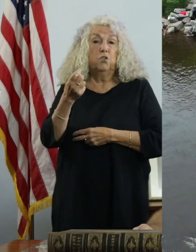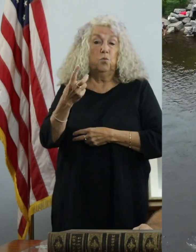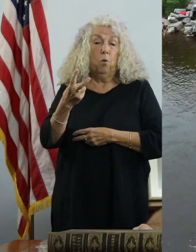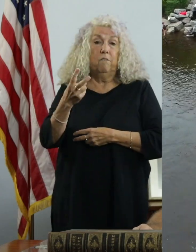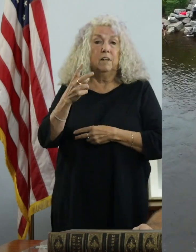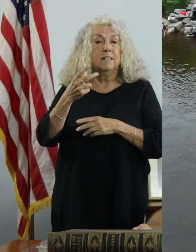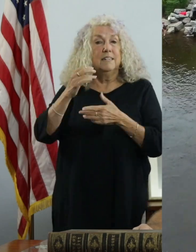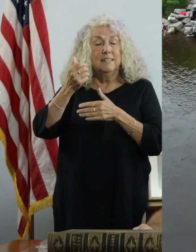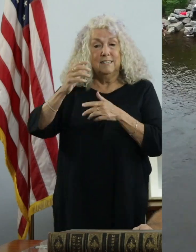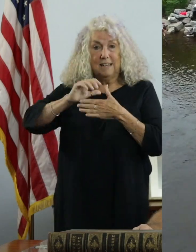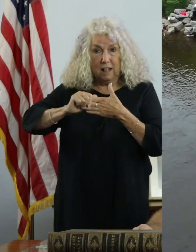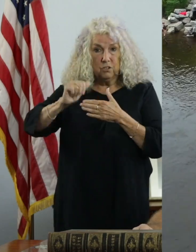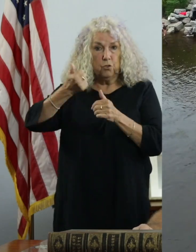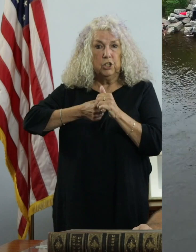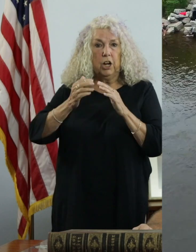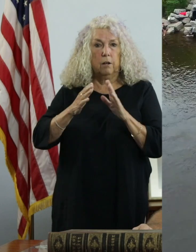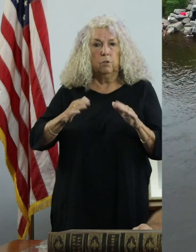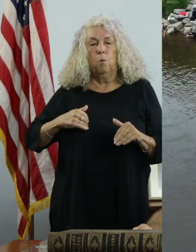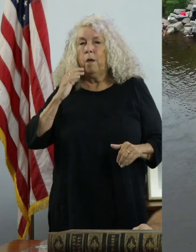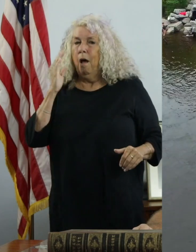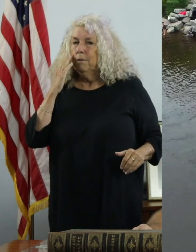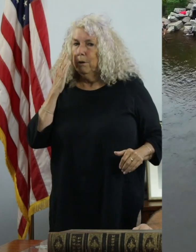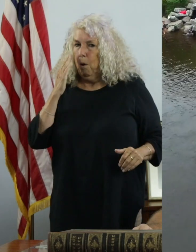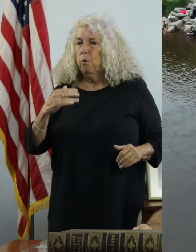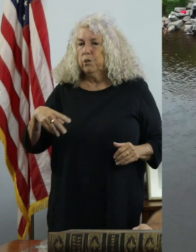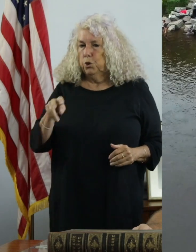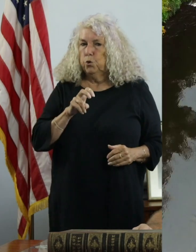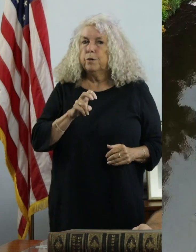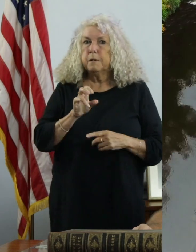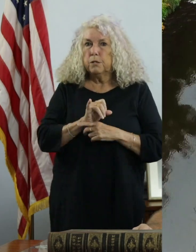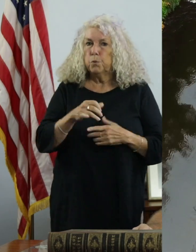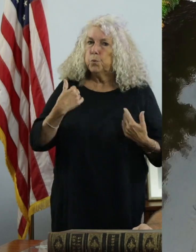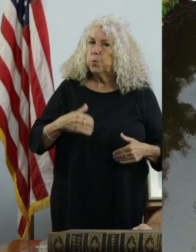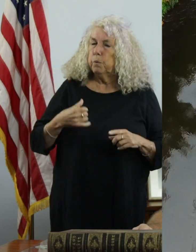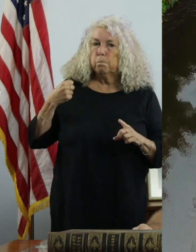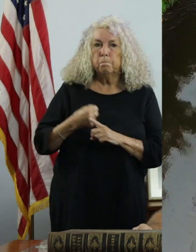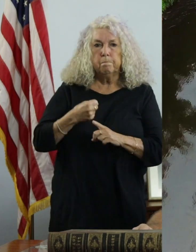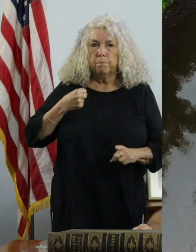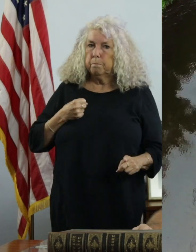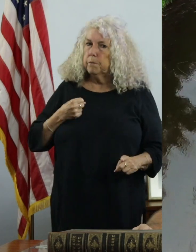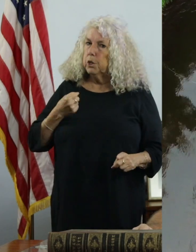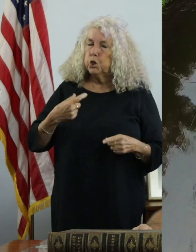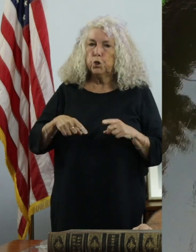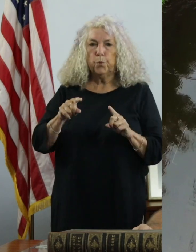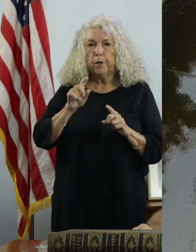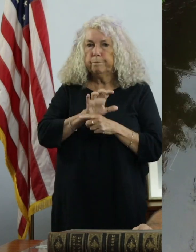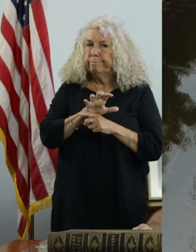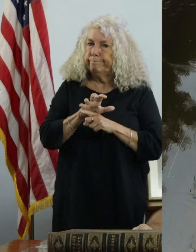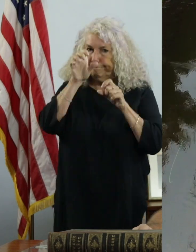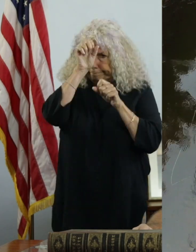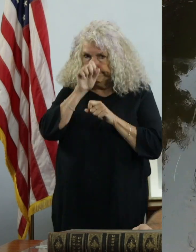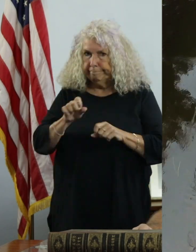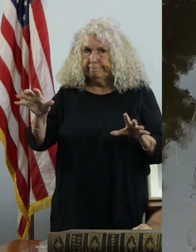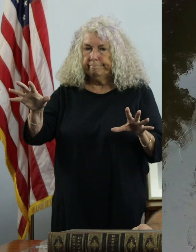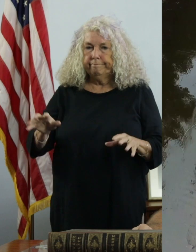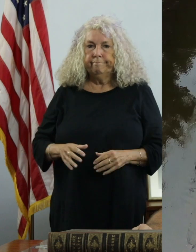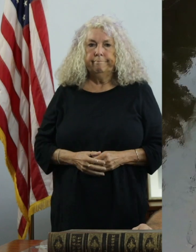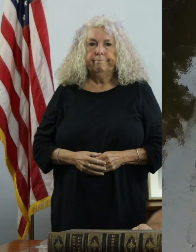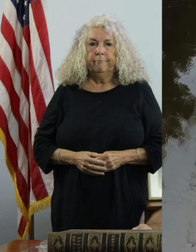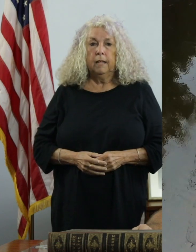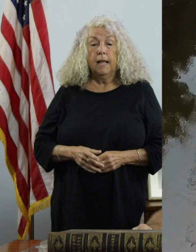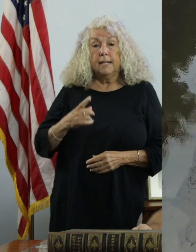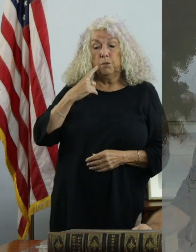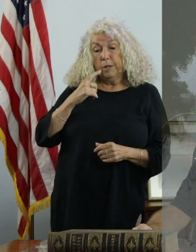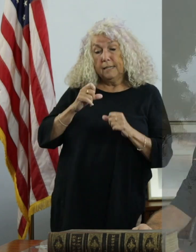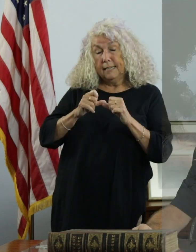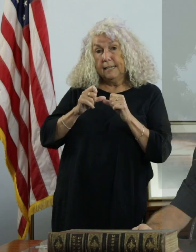household. We all know that the tourism industry was hit especially hard during the COVID-19 pandemic. As